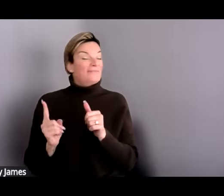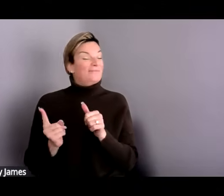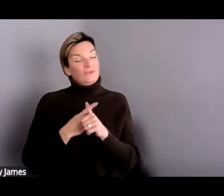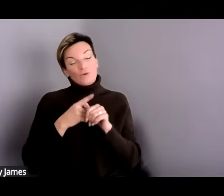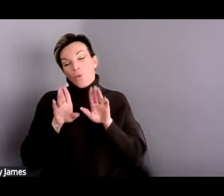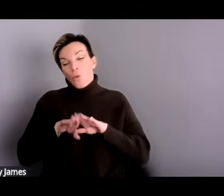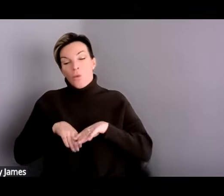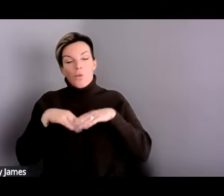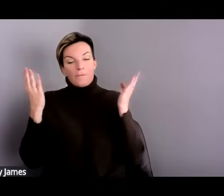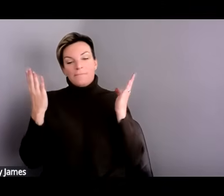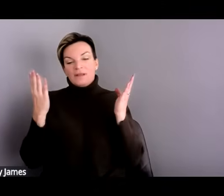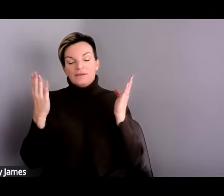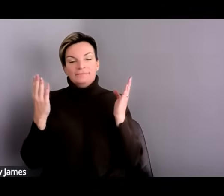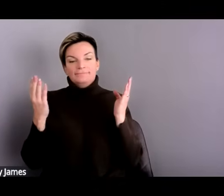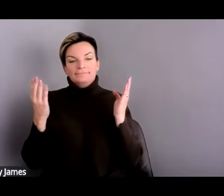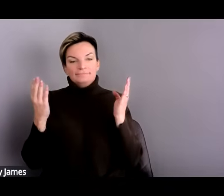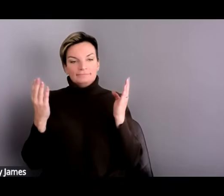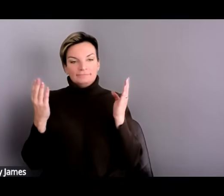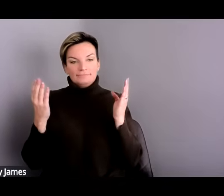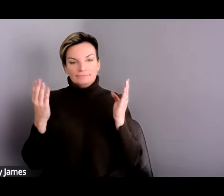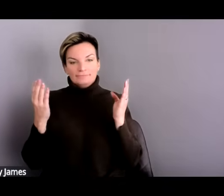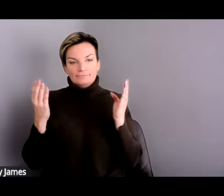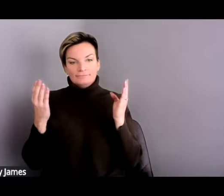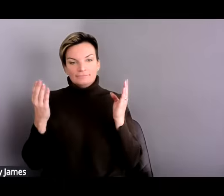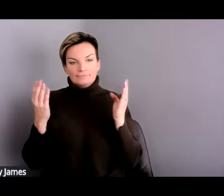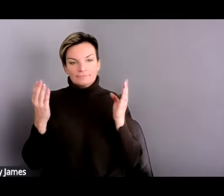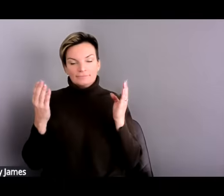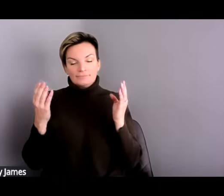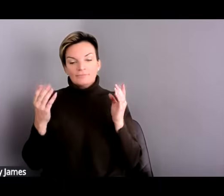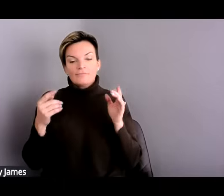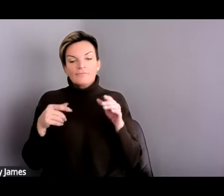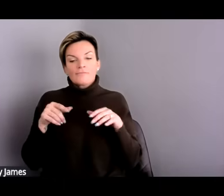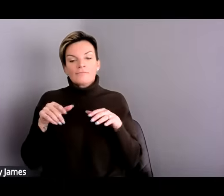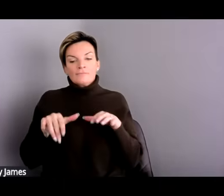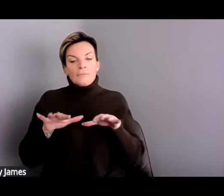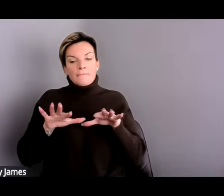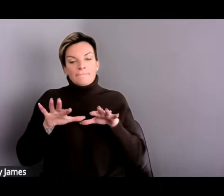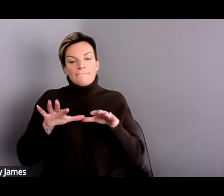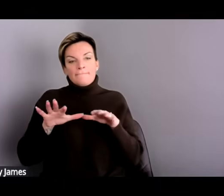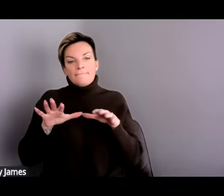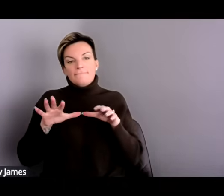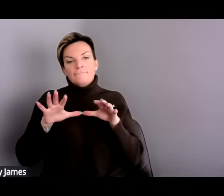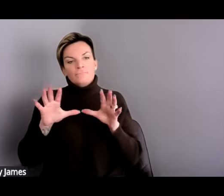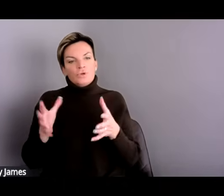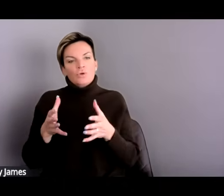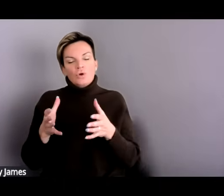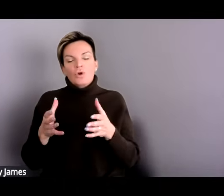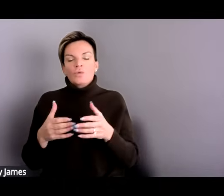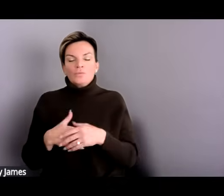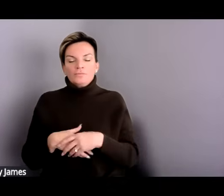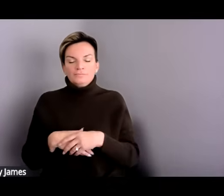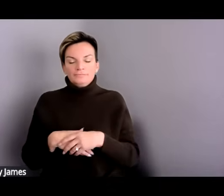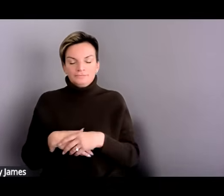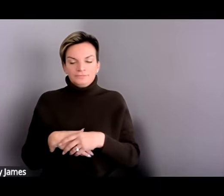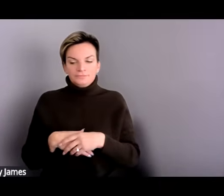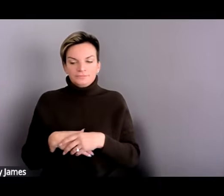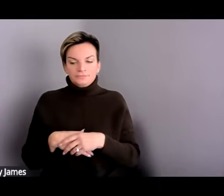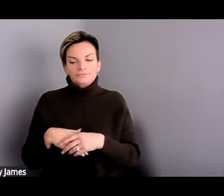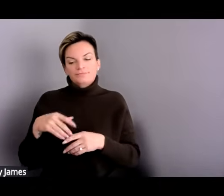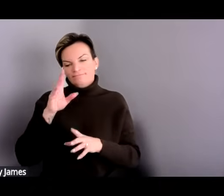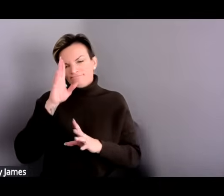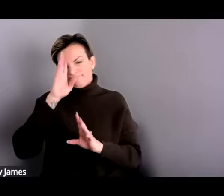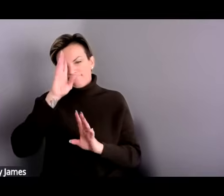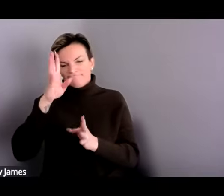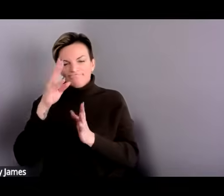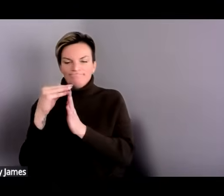that we did in looking back was the Bureau actually drafted, like just gave kind of a mock-up of, hey, here's what we would do, just a plain track